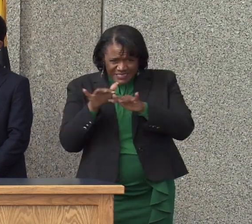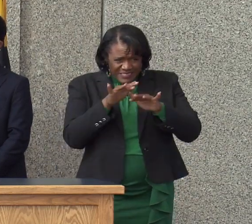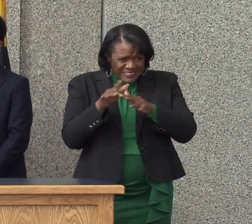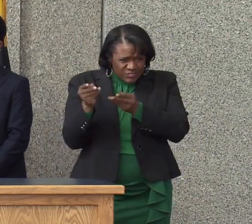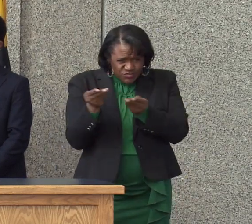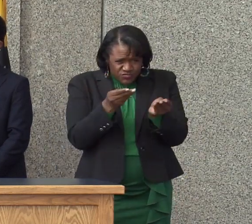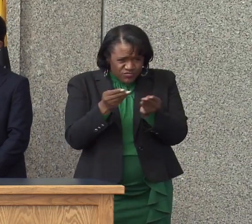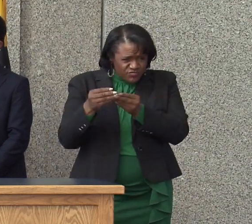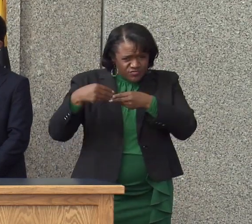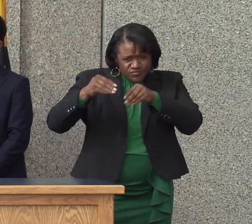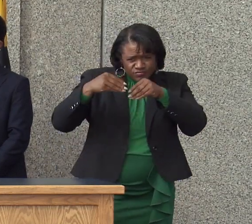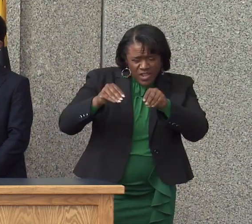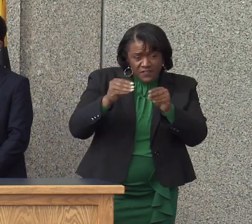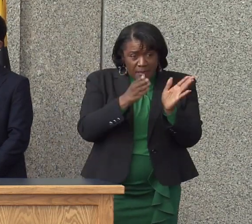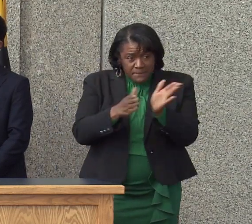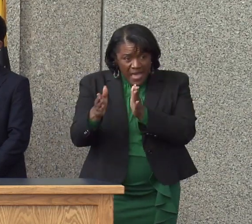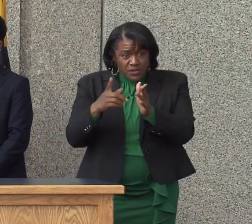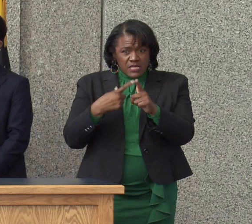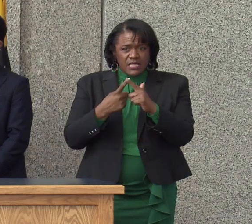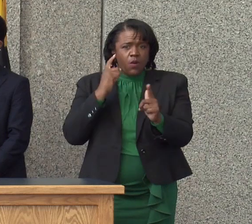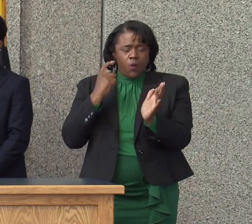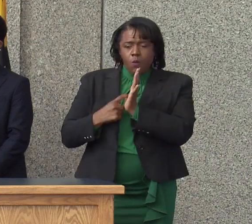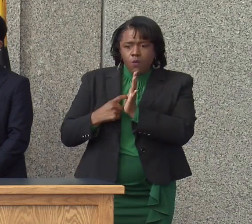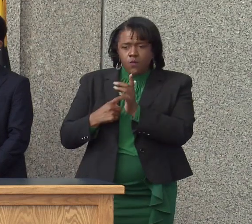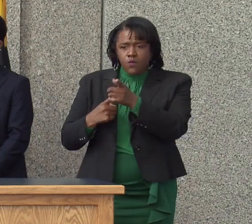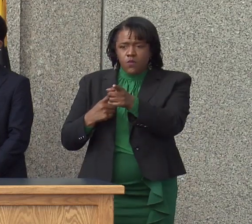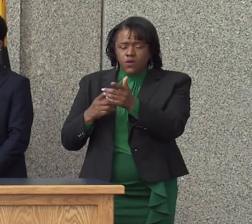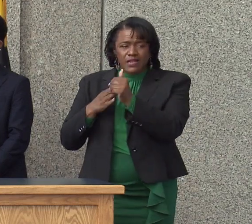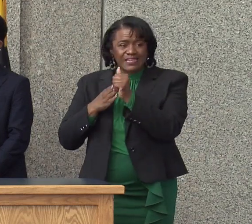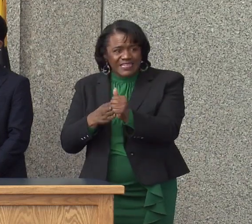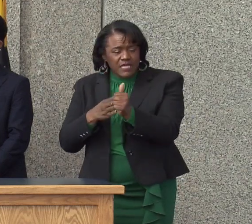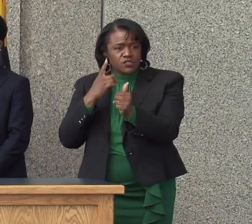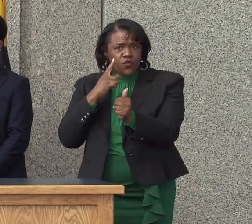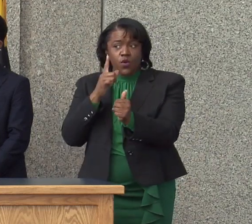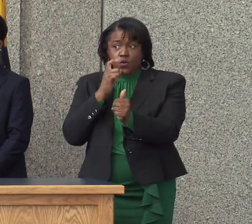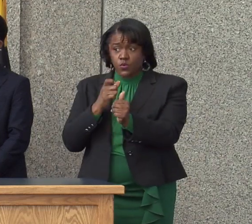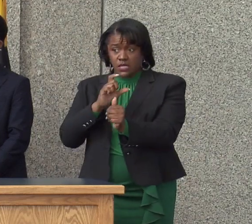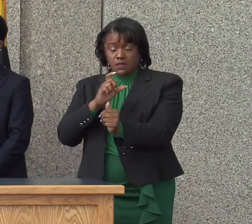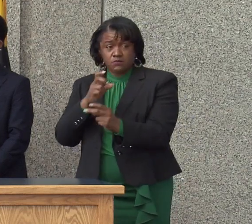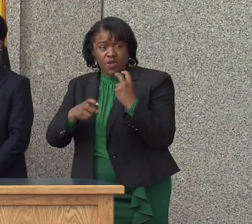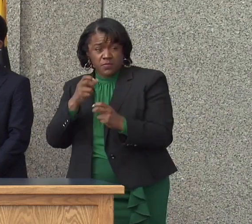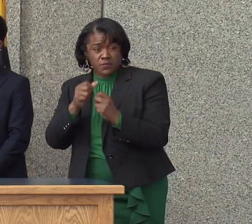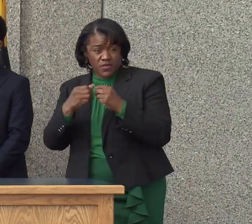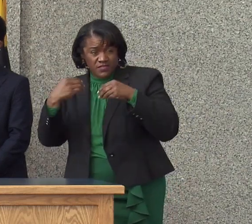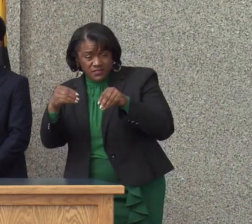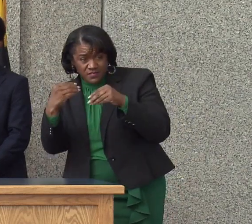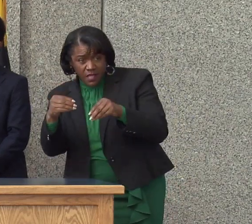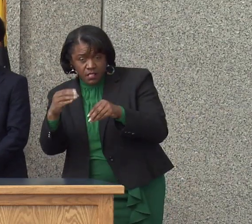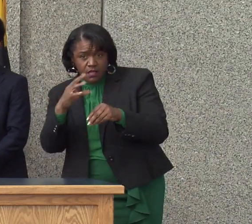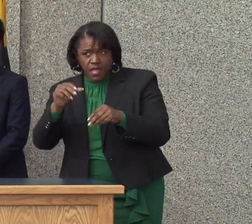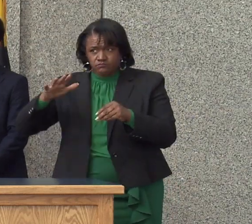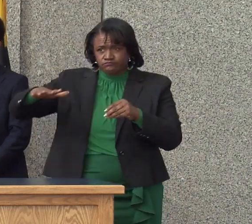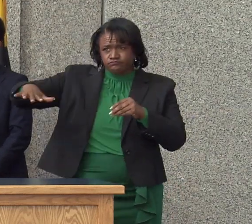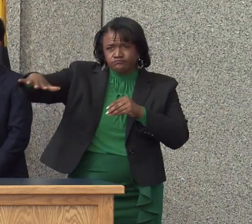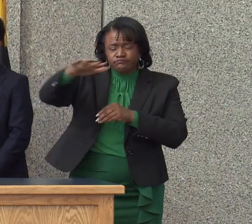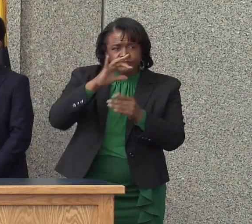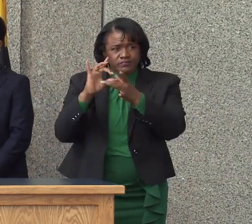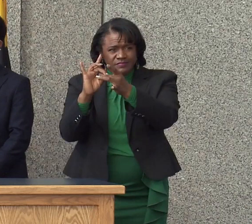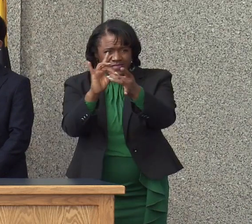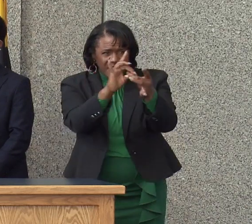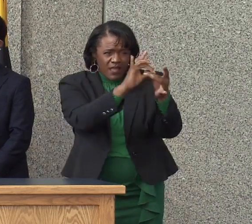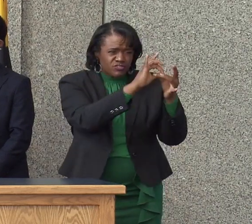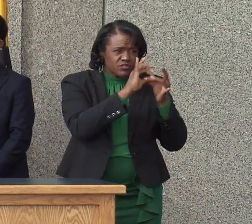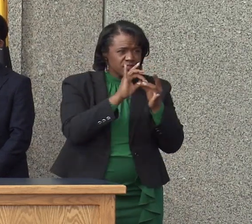patterns and generate leads that will identify problematic gun distributors, as well as geographic and social network connections of